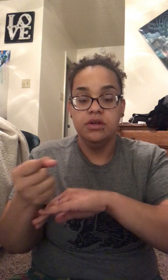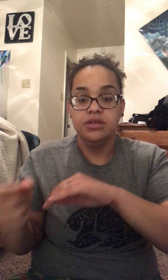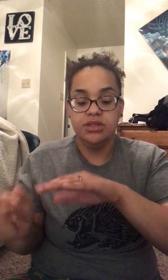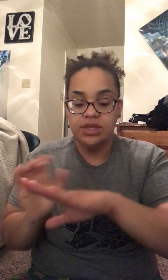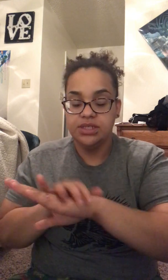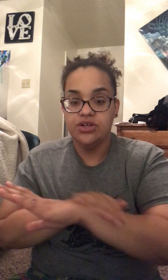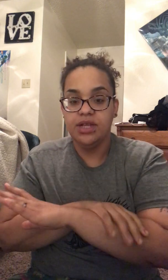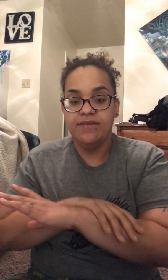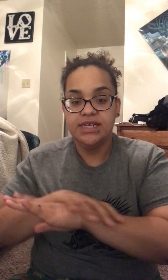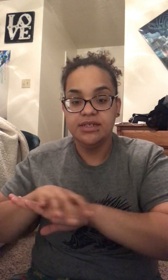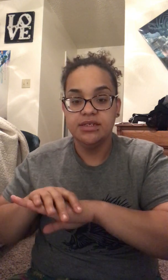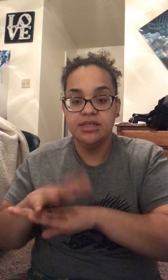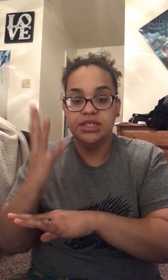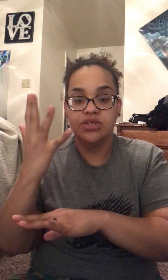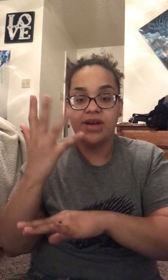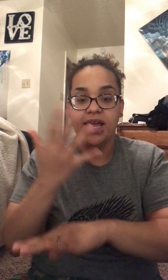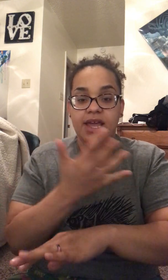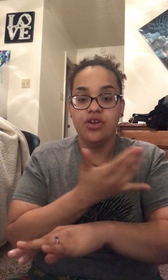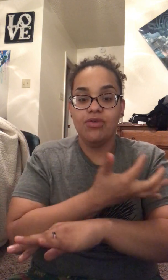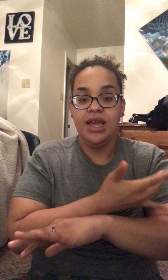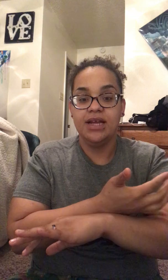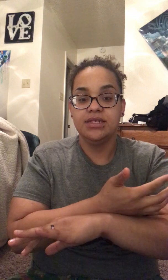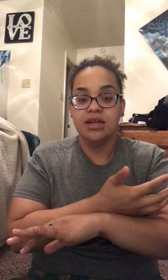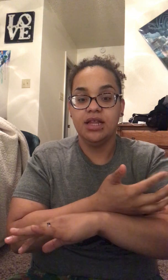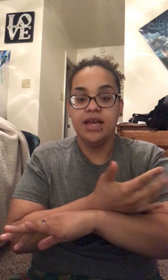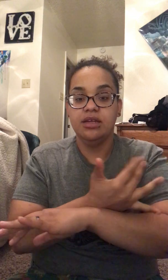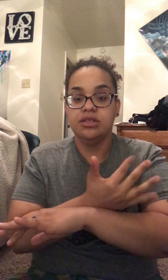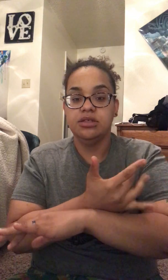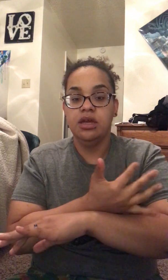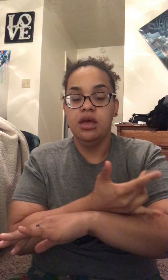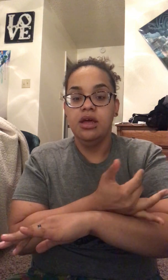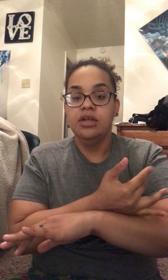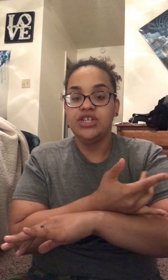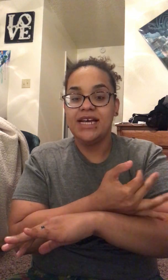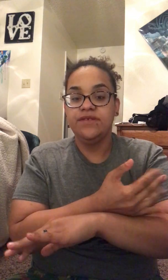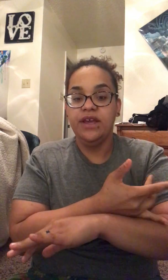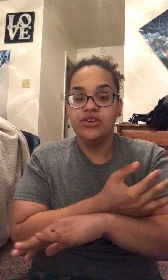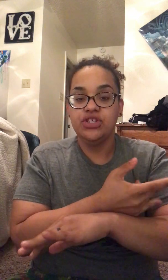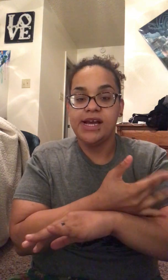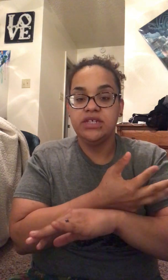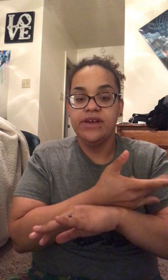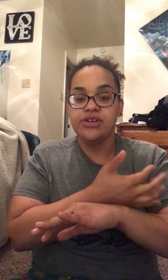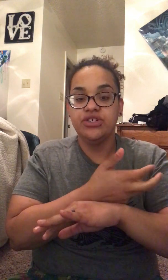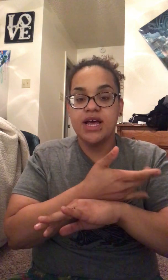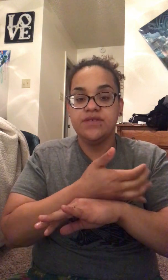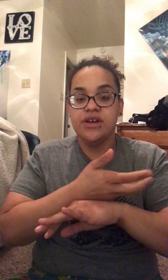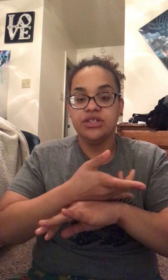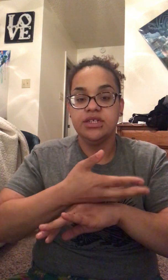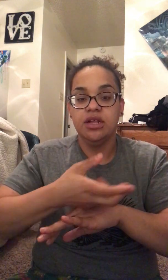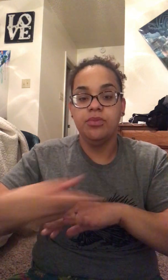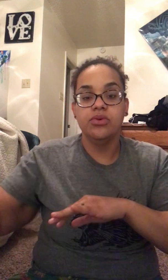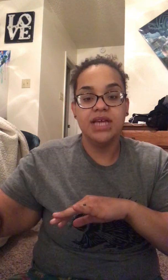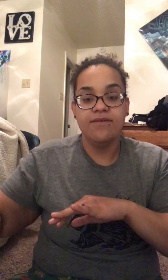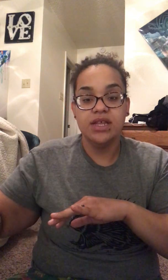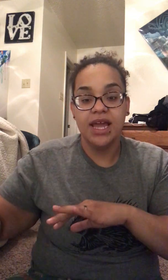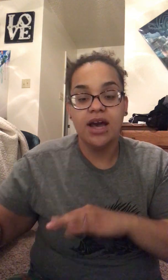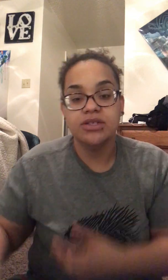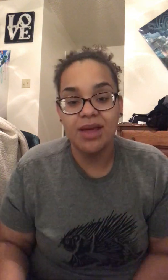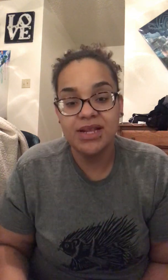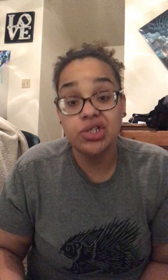So this is your left hand, this is your right hand. Your right hand's gonna like jazz fingers, jazz fingers, jazz fingers until it pulls everything out. So that means to